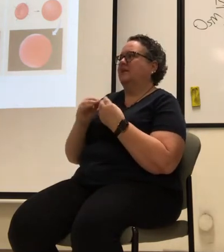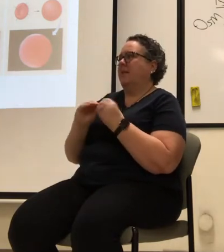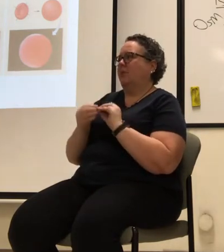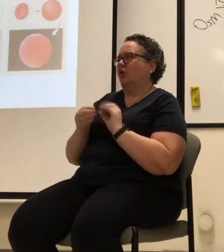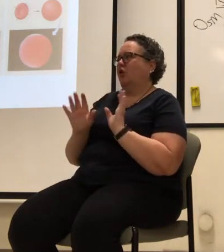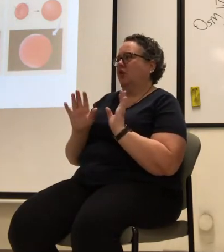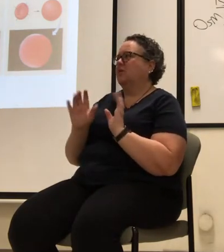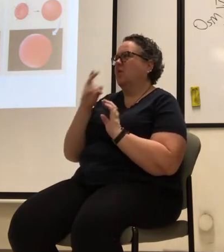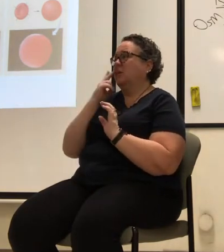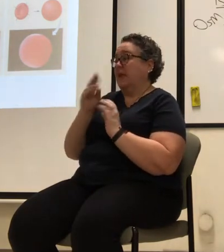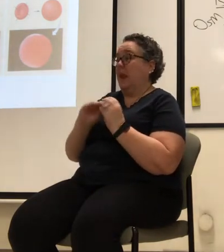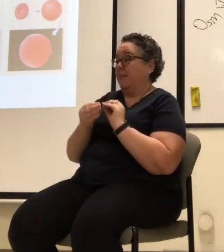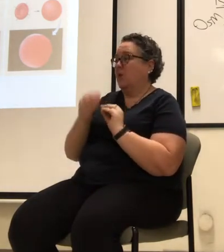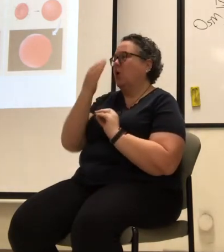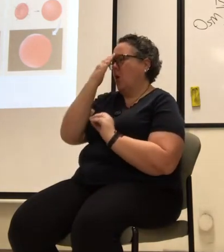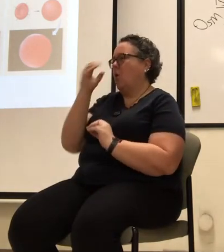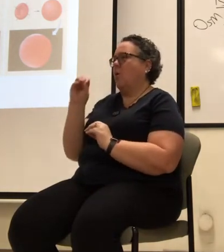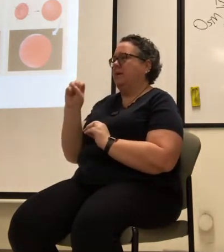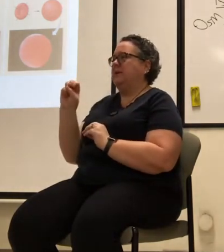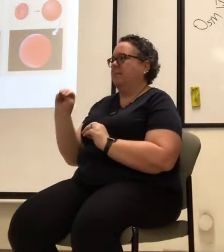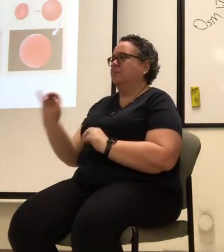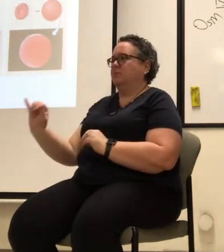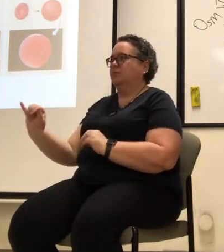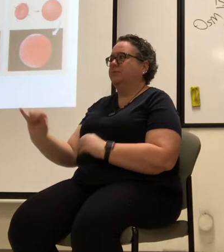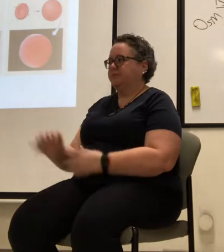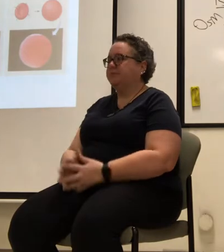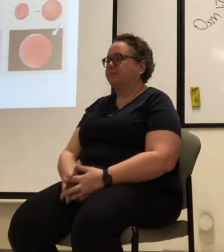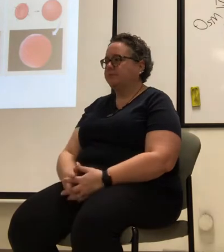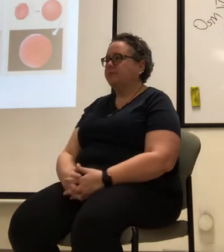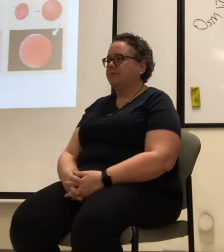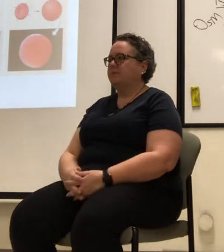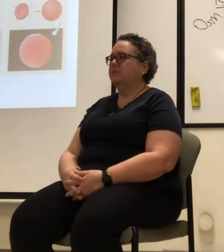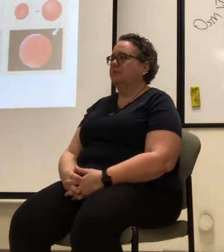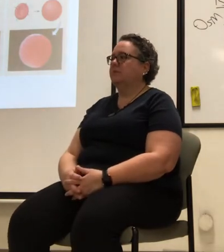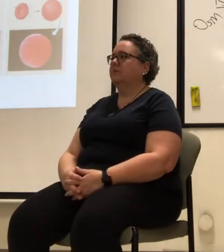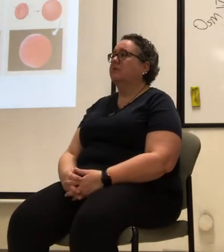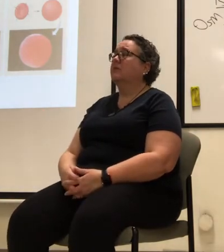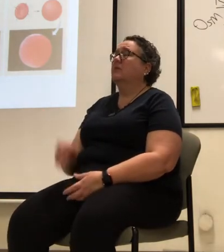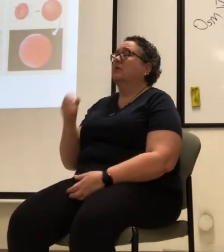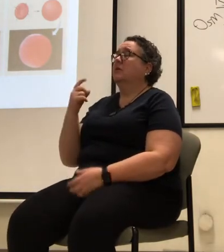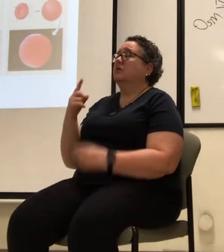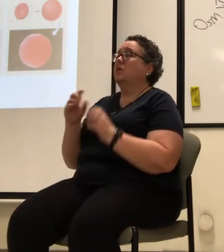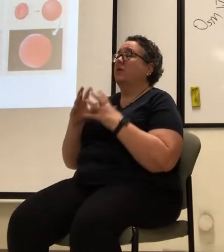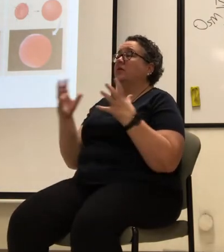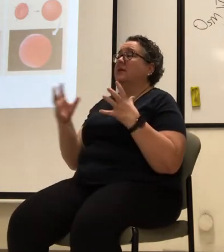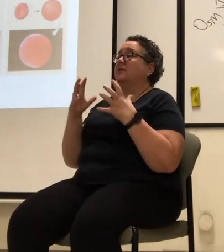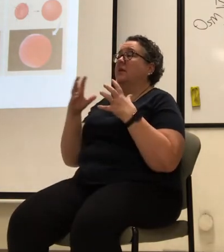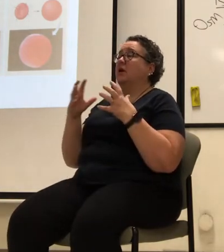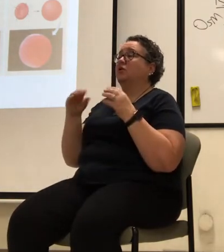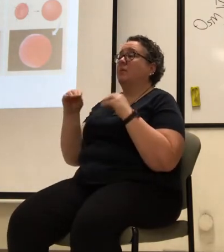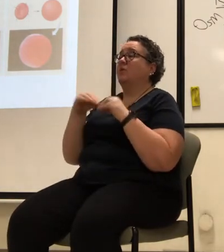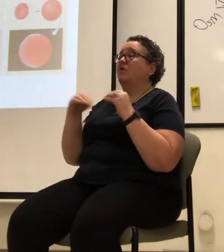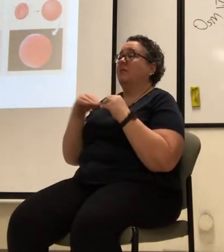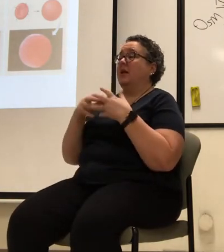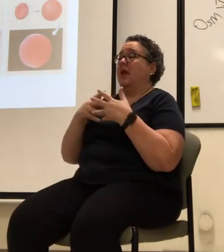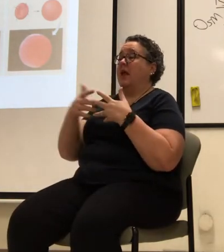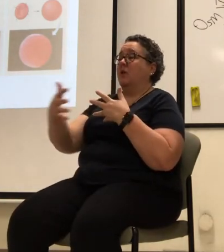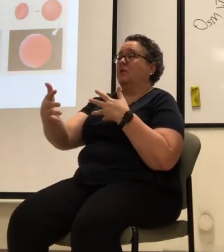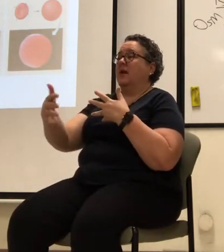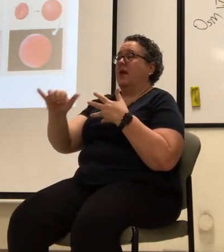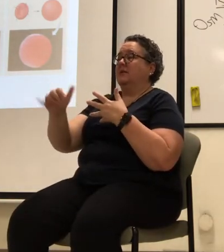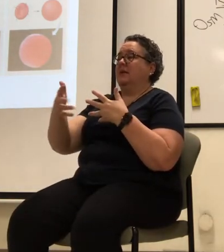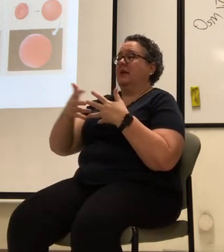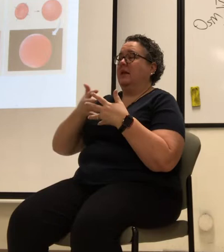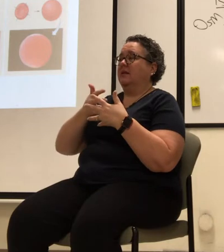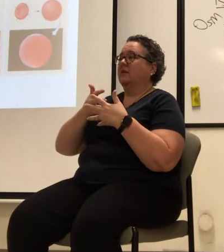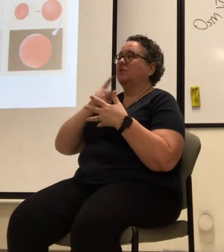there is as much fluid moving out as in. So there's no net fluid movement. So the shape of